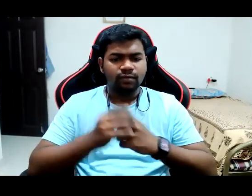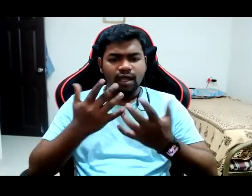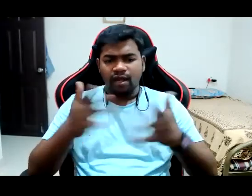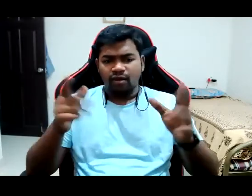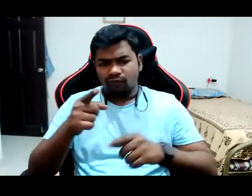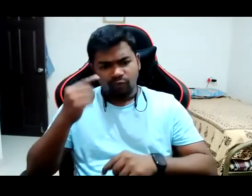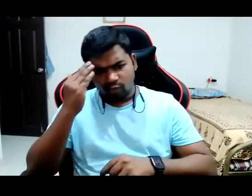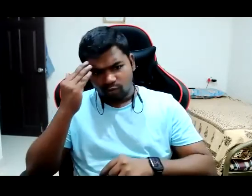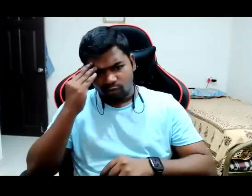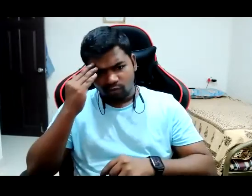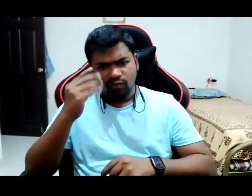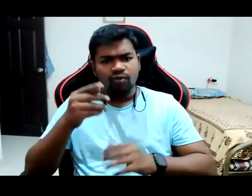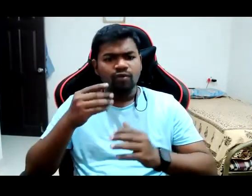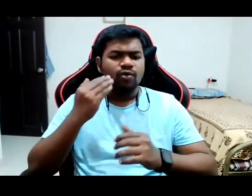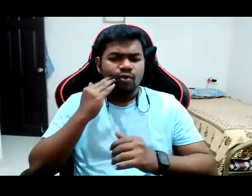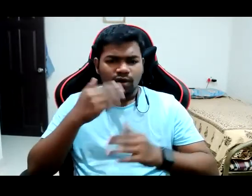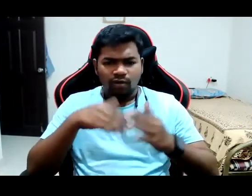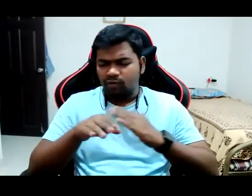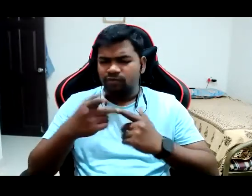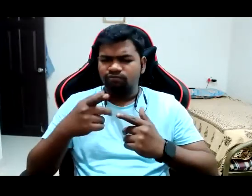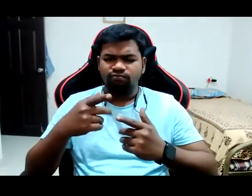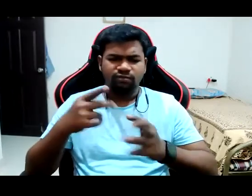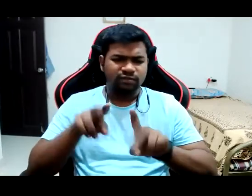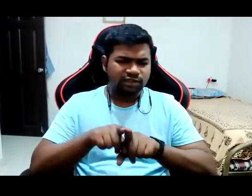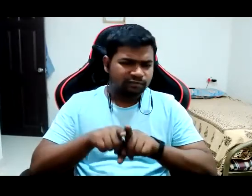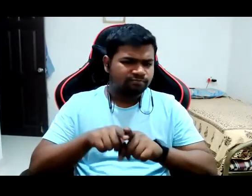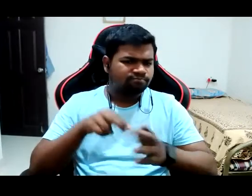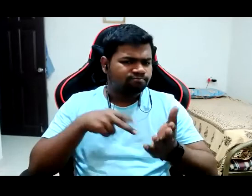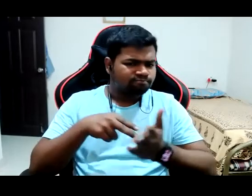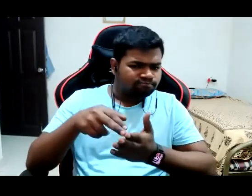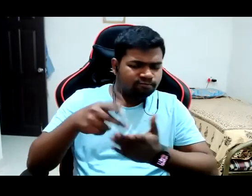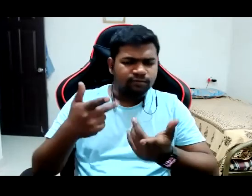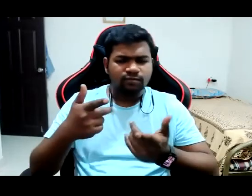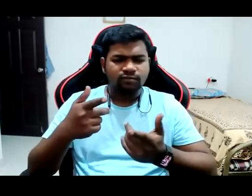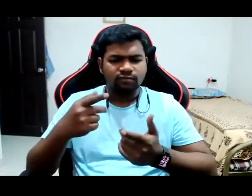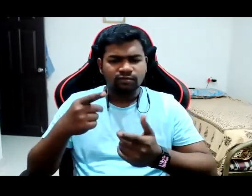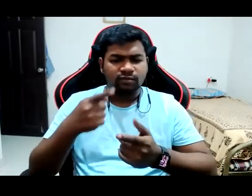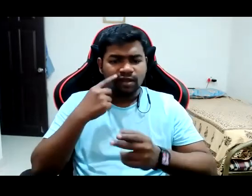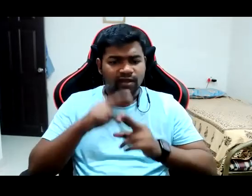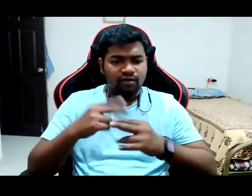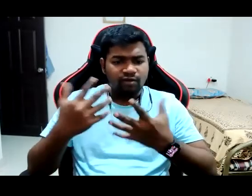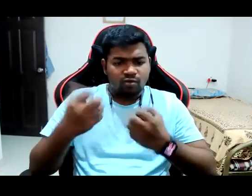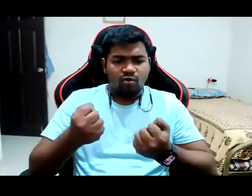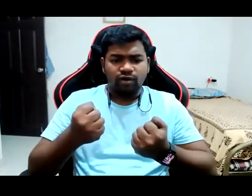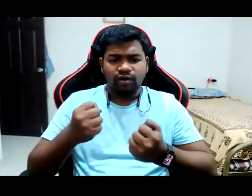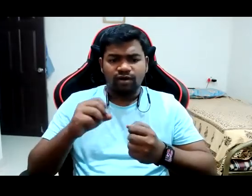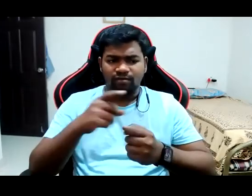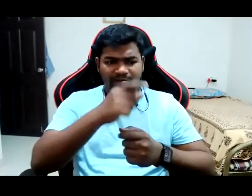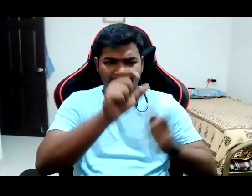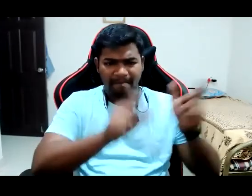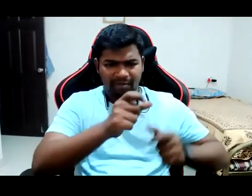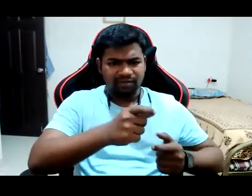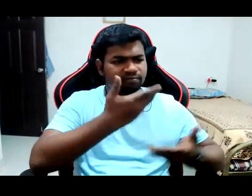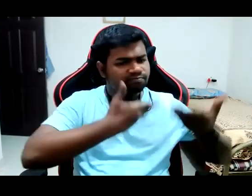yeah. Whenever we'll be working on some very much innovative ideas or anything else, what if we need some mentoring? Will you get any dedicated